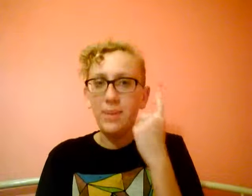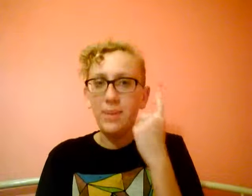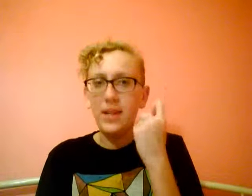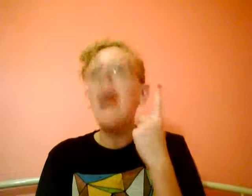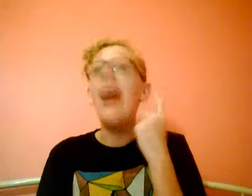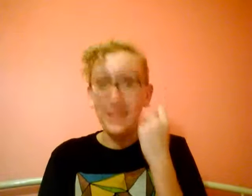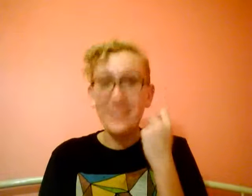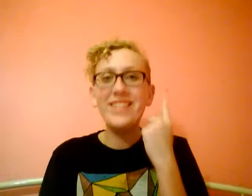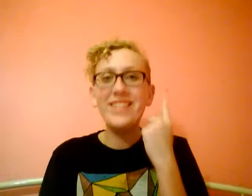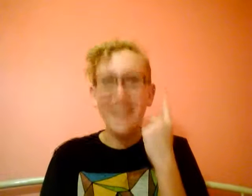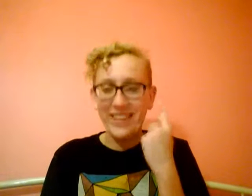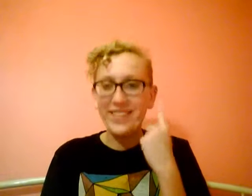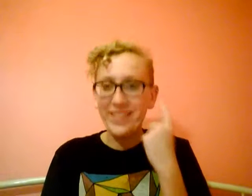up. I understand.